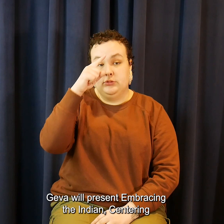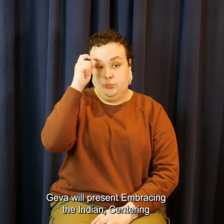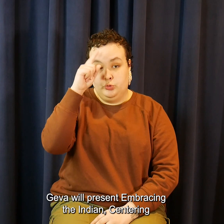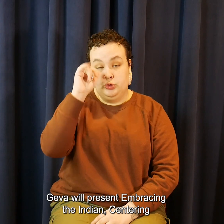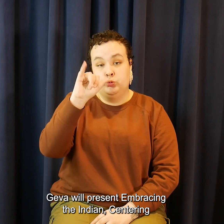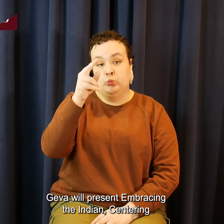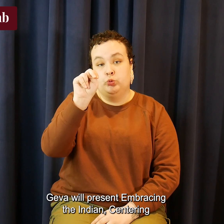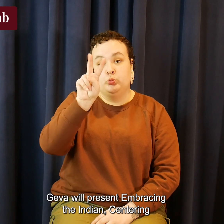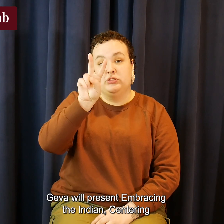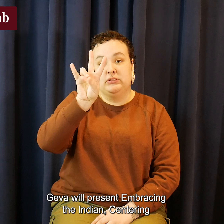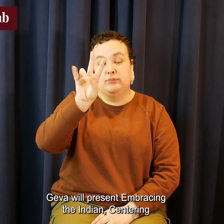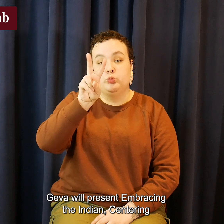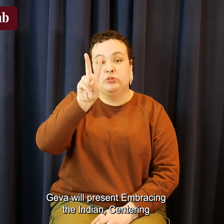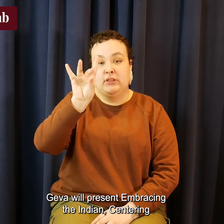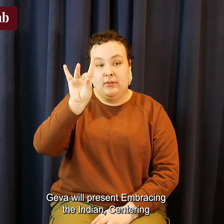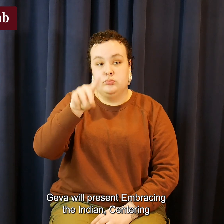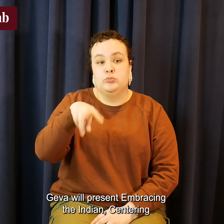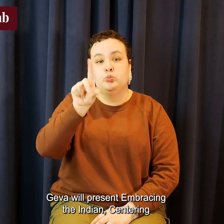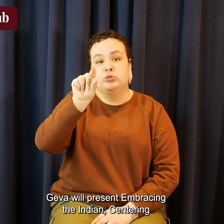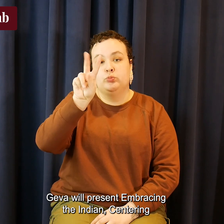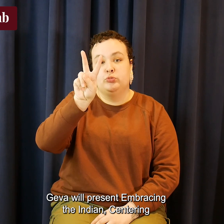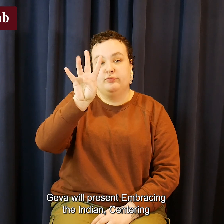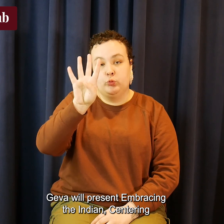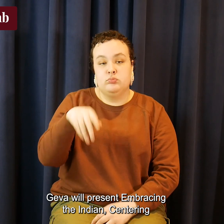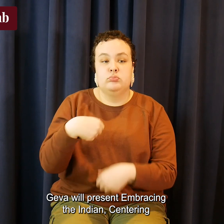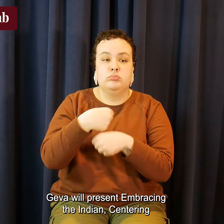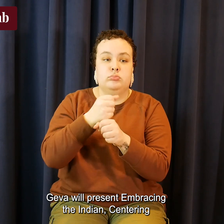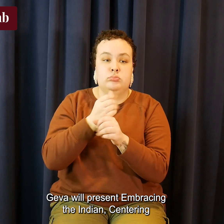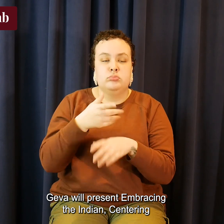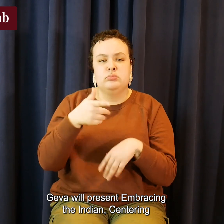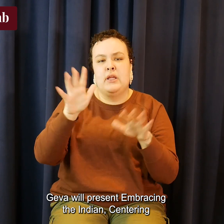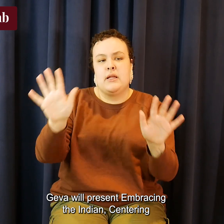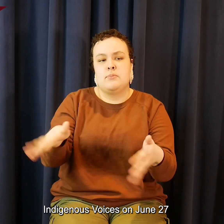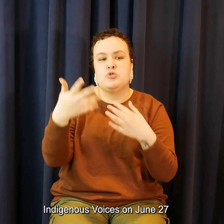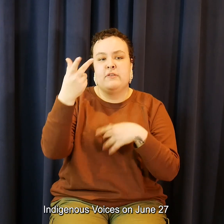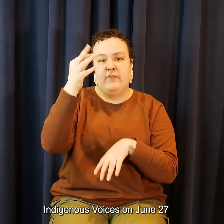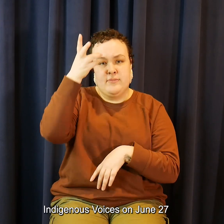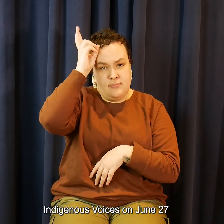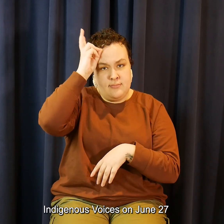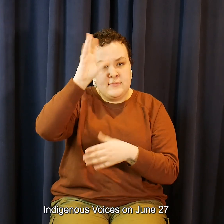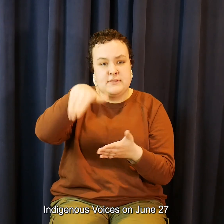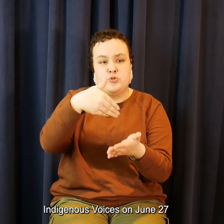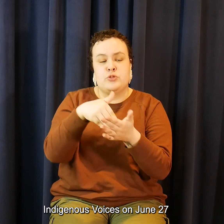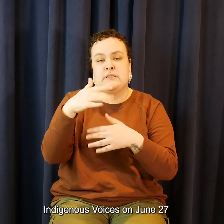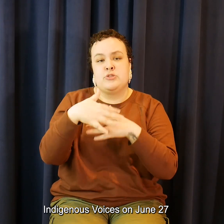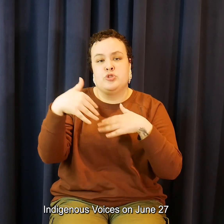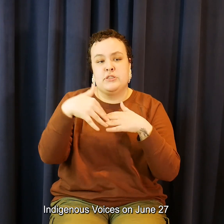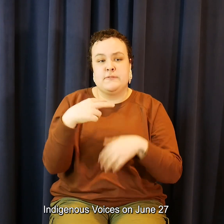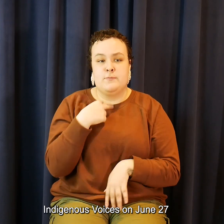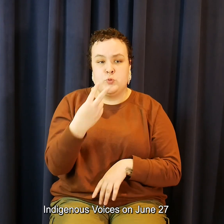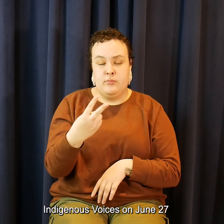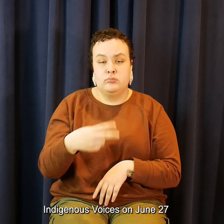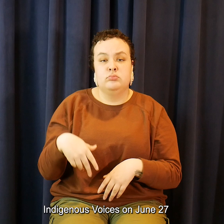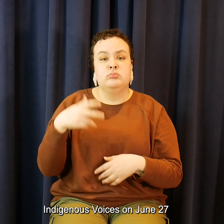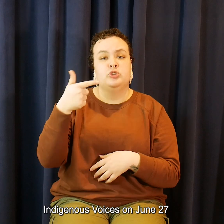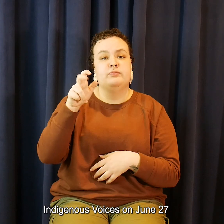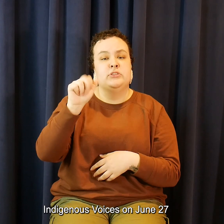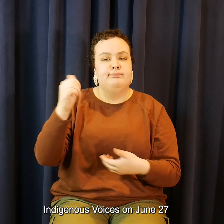Geva will present Embracing the Indian, Centering Indigenous Voices on June 27